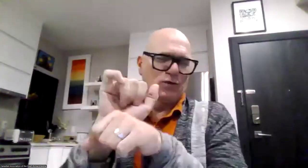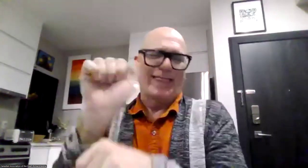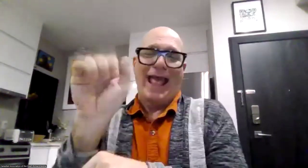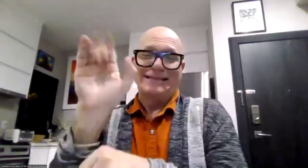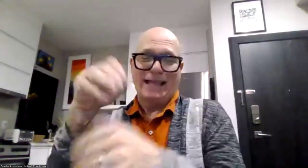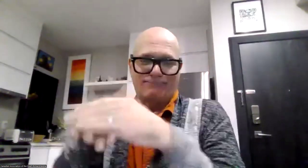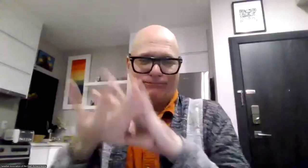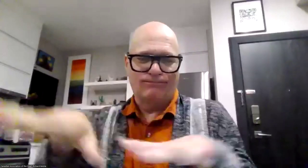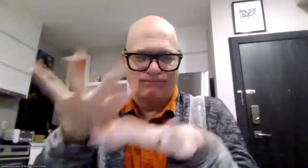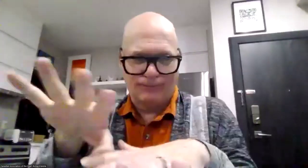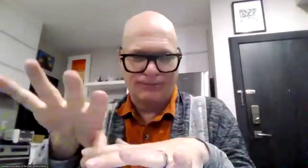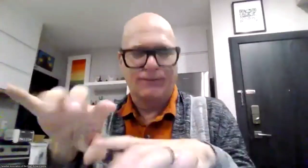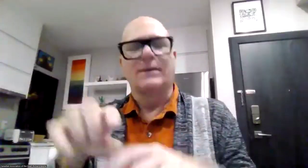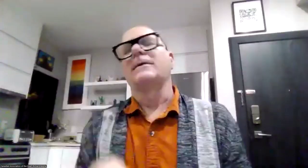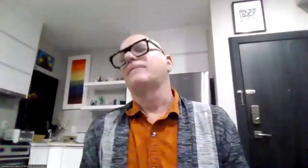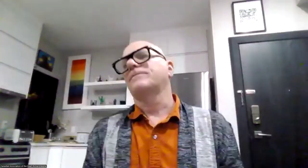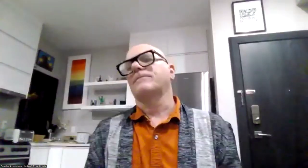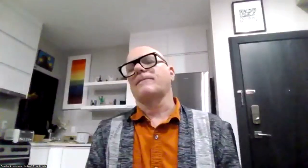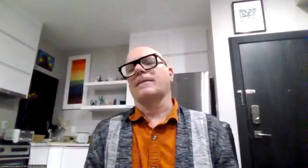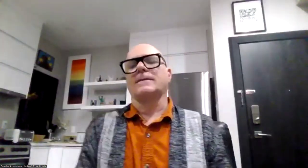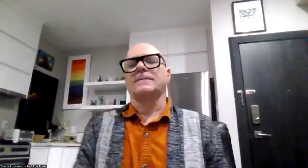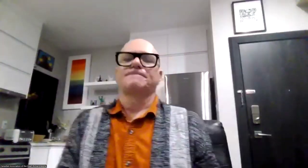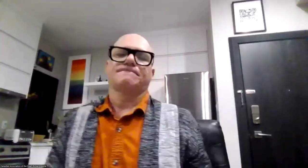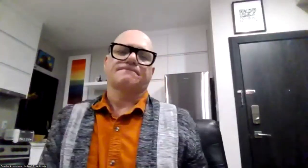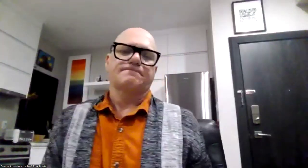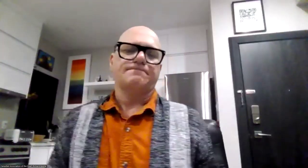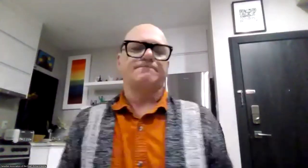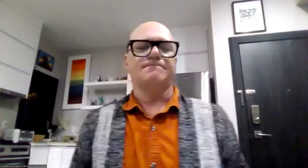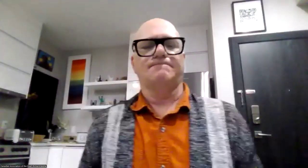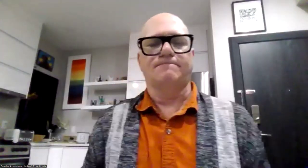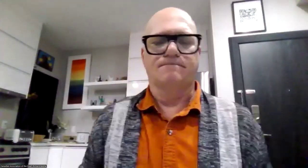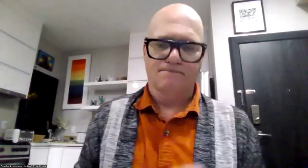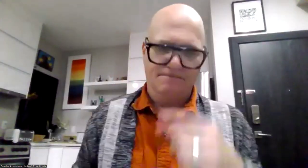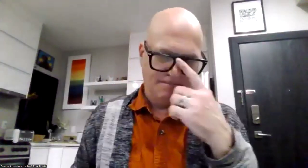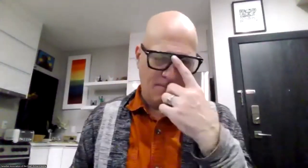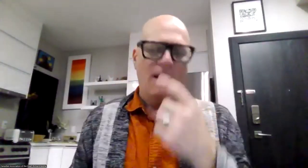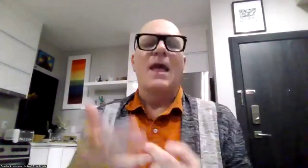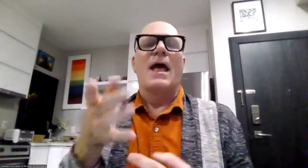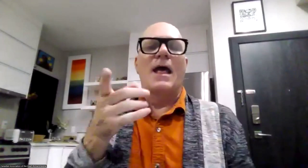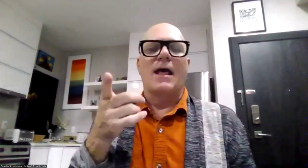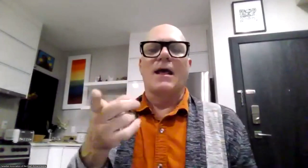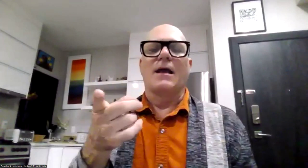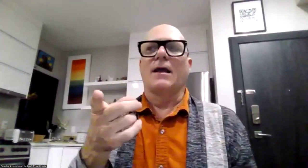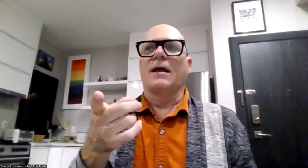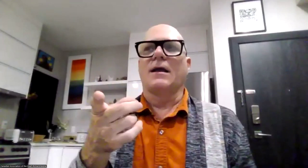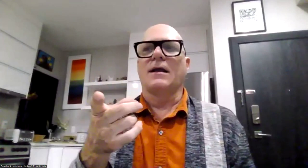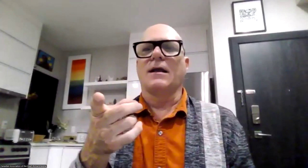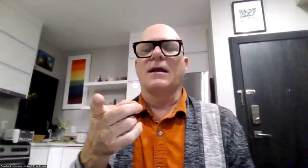federal jurisdiction has over certain companies and employment areas. That's where we're going to see the ripple effect first.